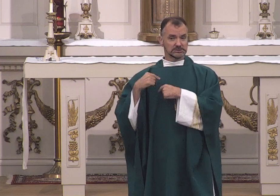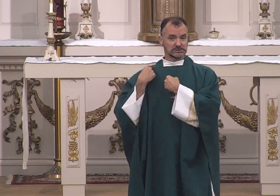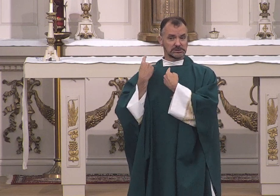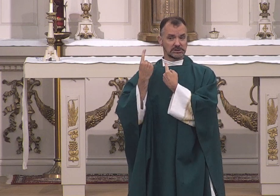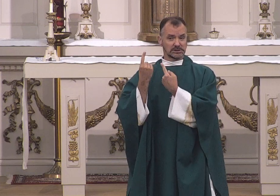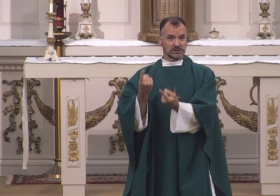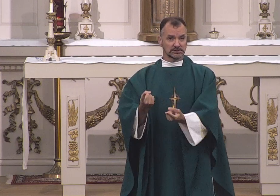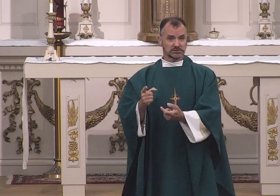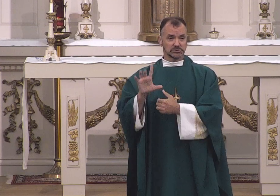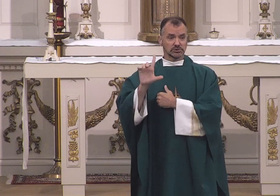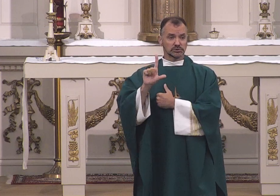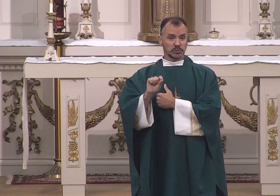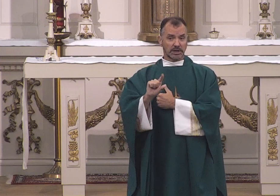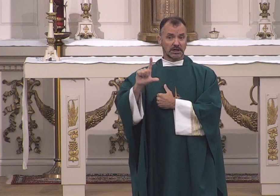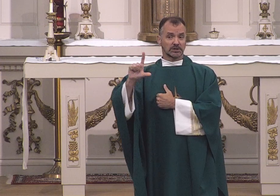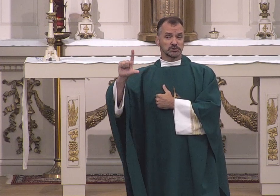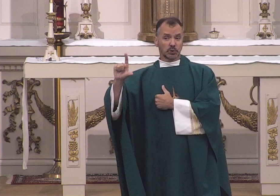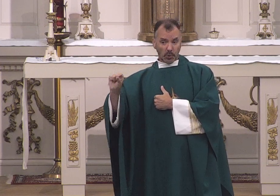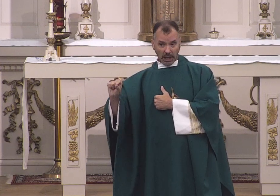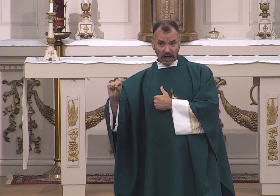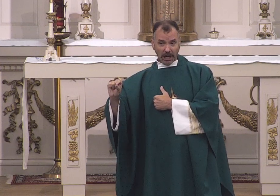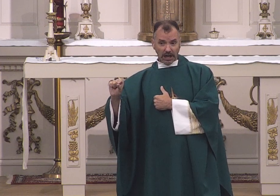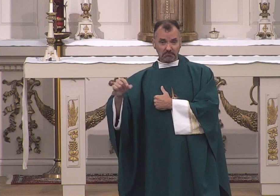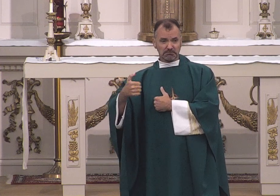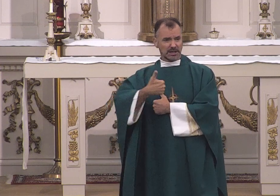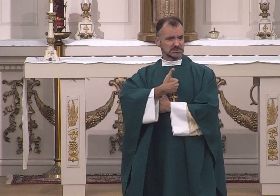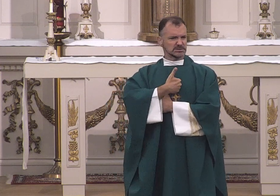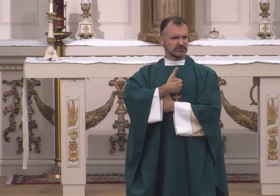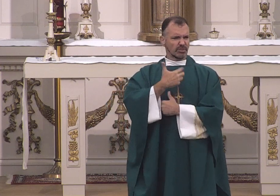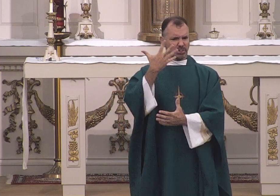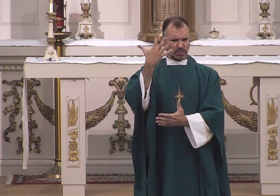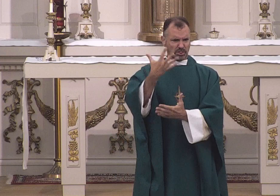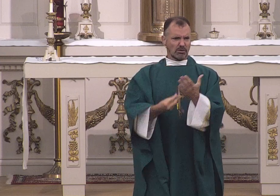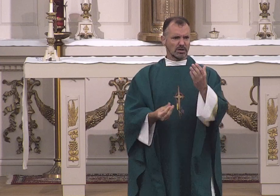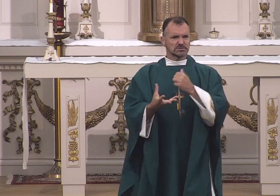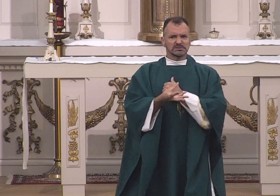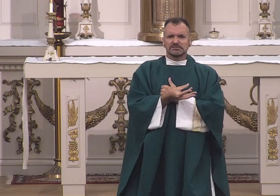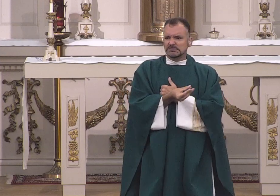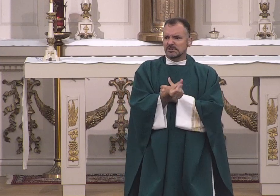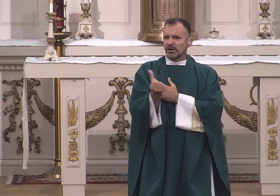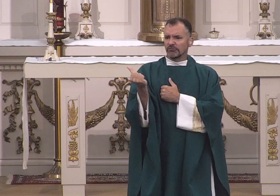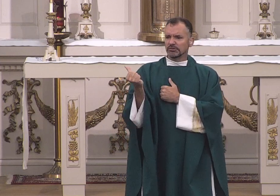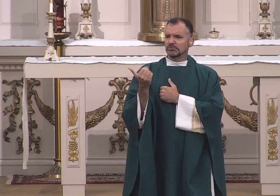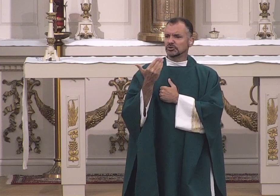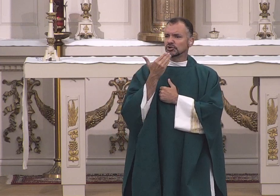The reading reminds me of something that happened back in 2020.